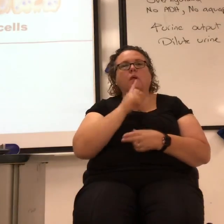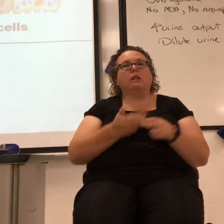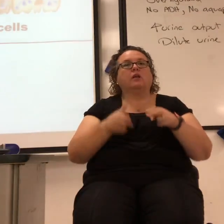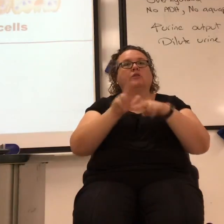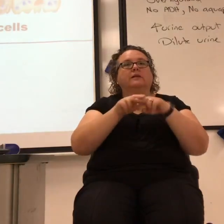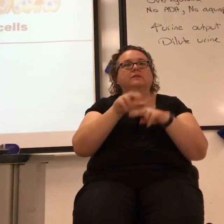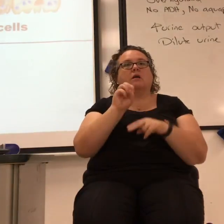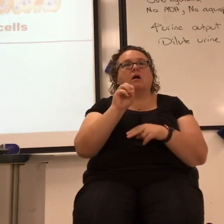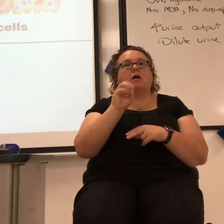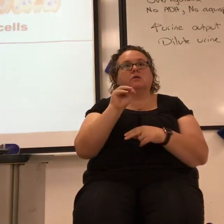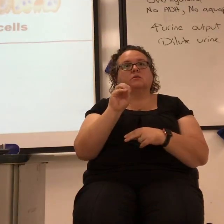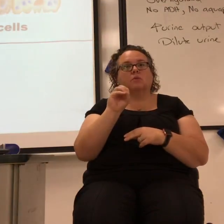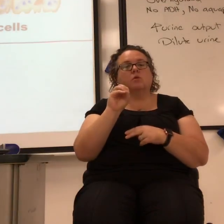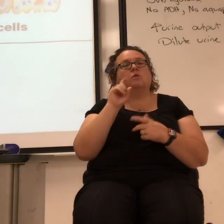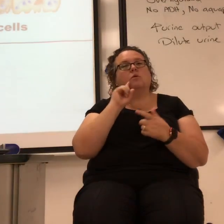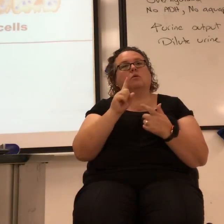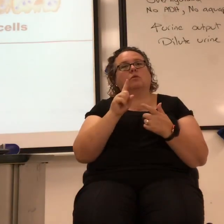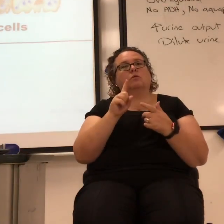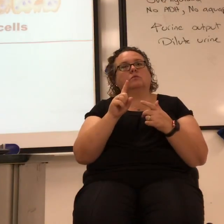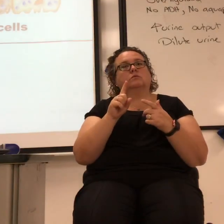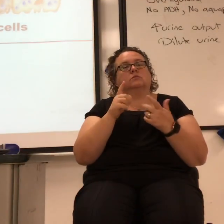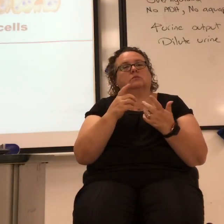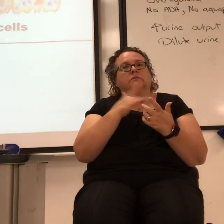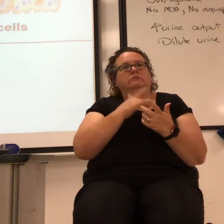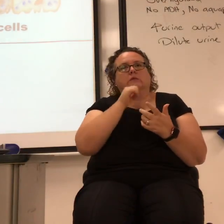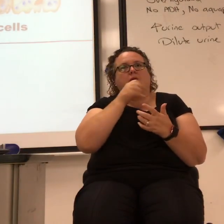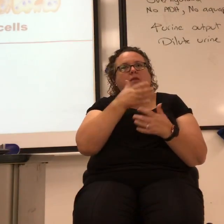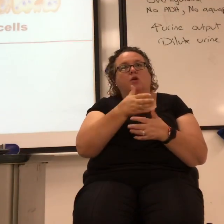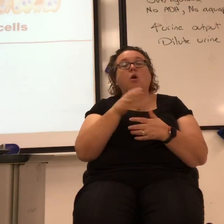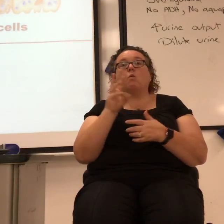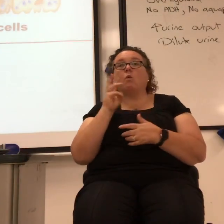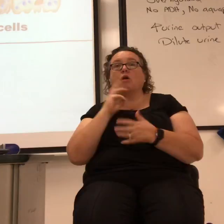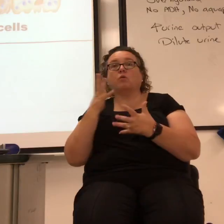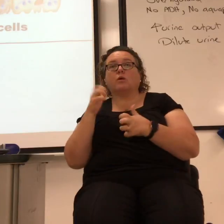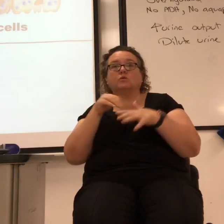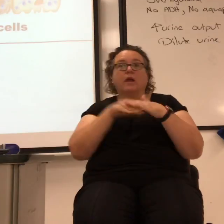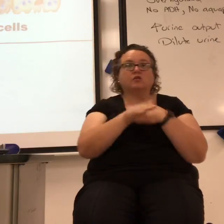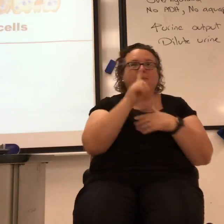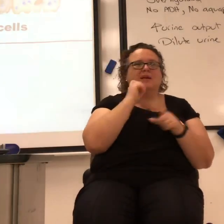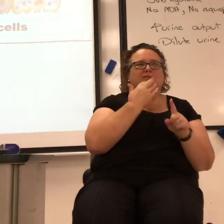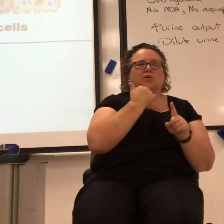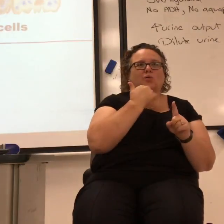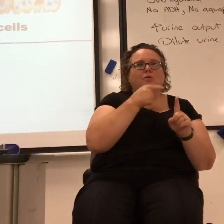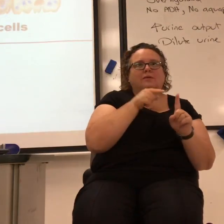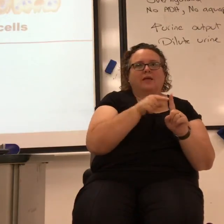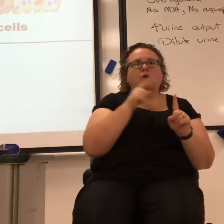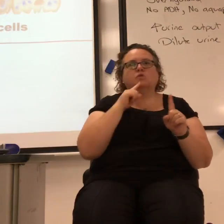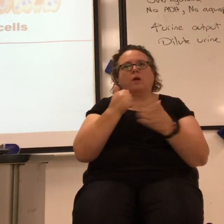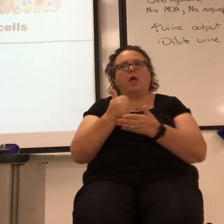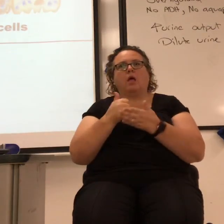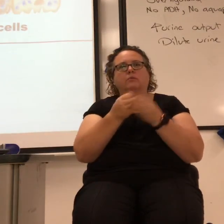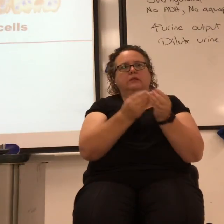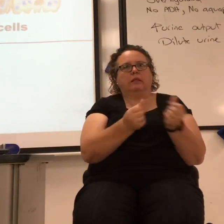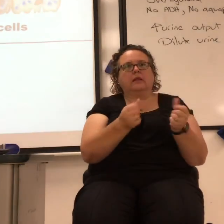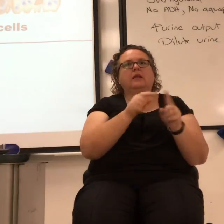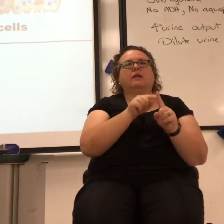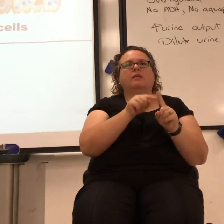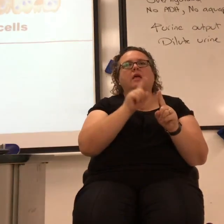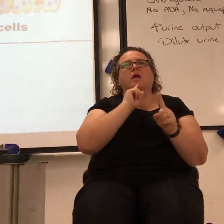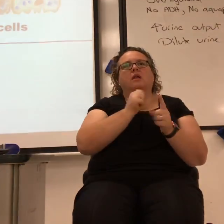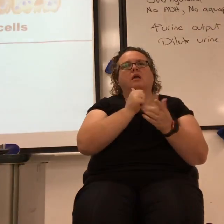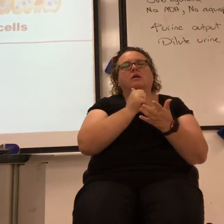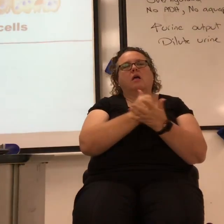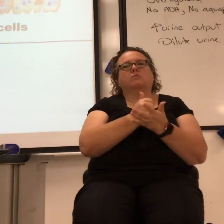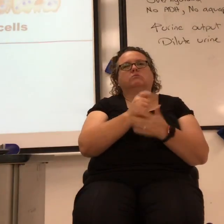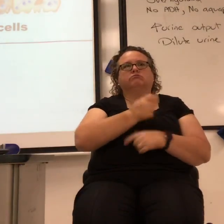osmolarity concentration of the filtrate. Water wants to enter the filtrate because the glucose that's there to help dilute it. Increases the urine output. Yeah.